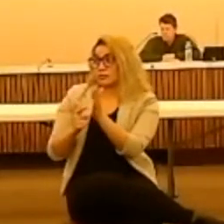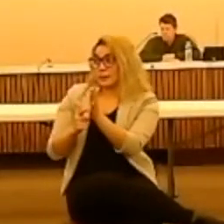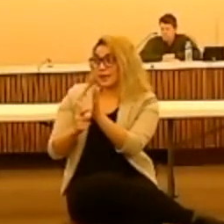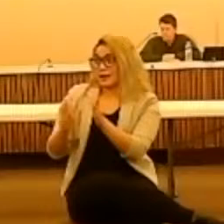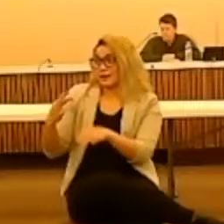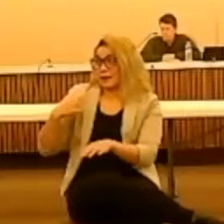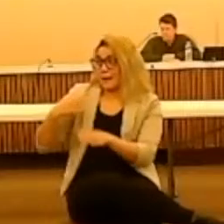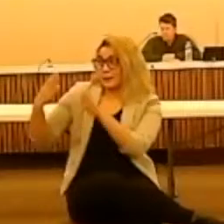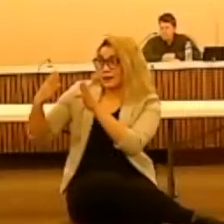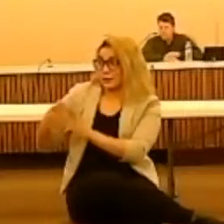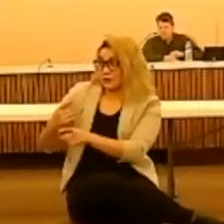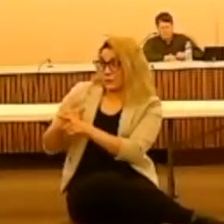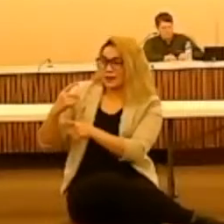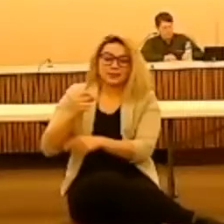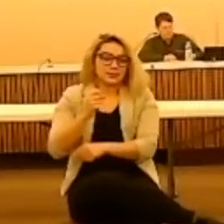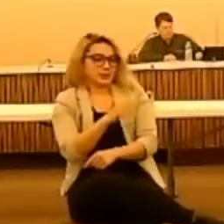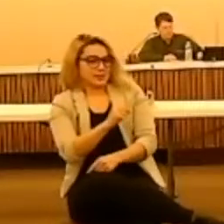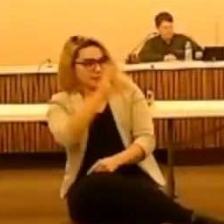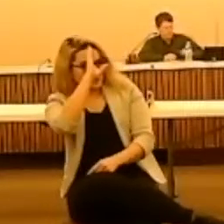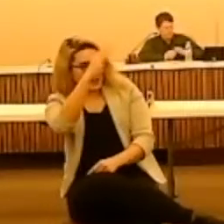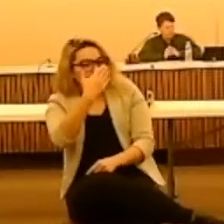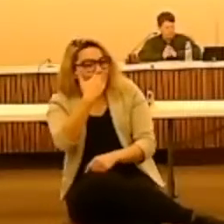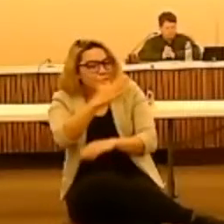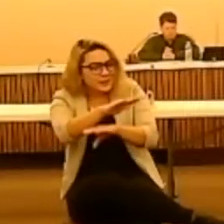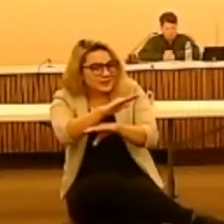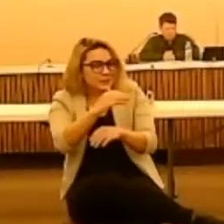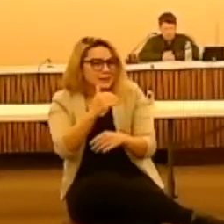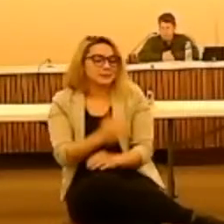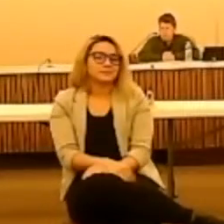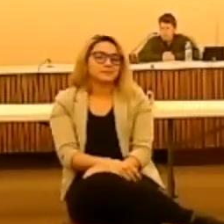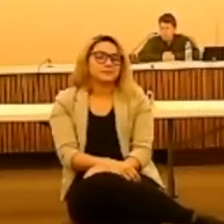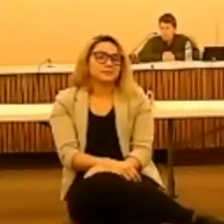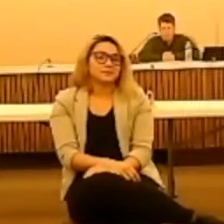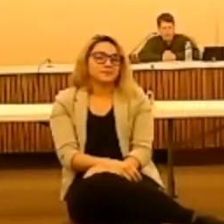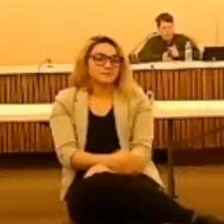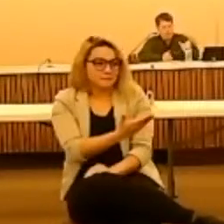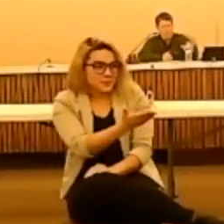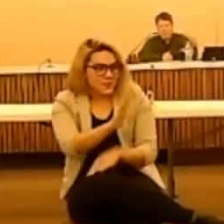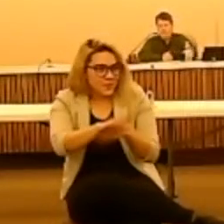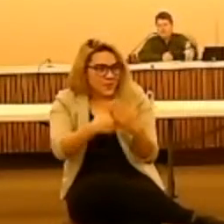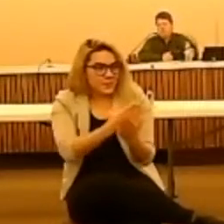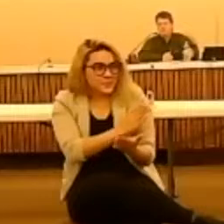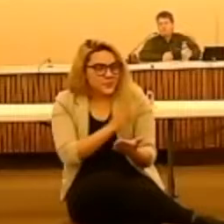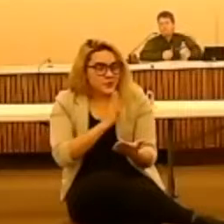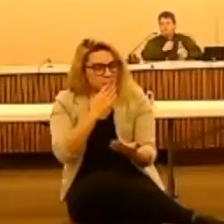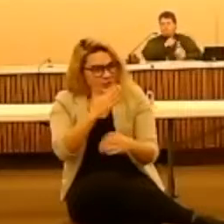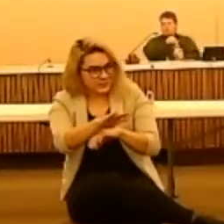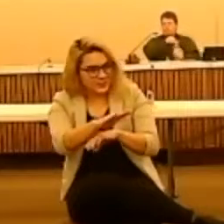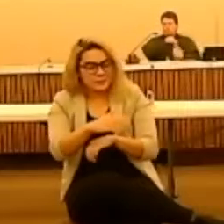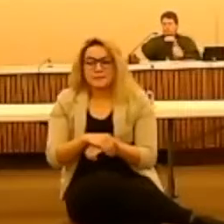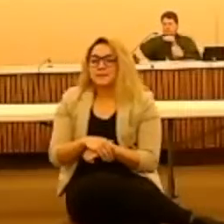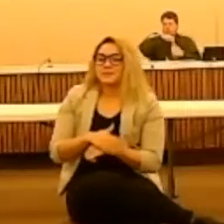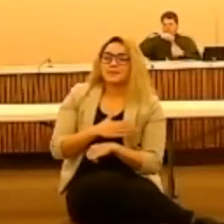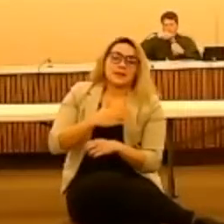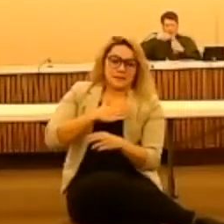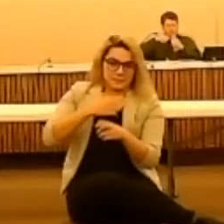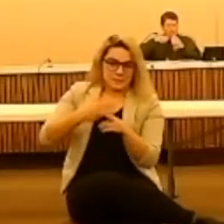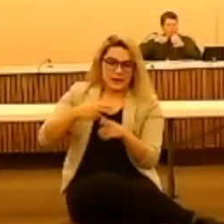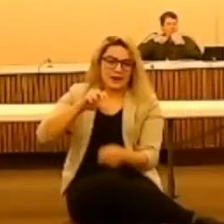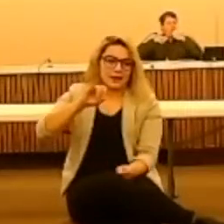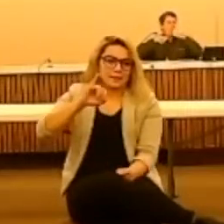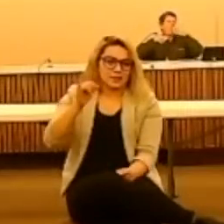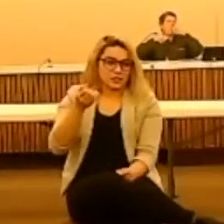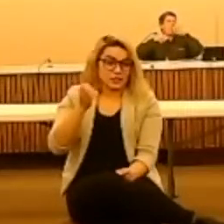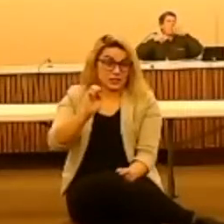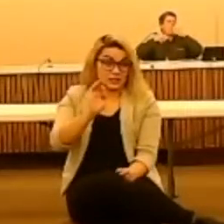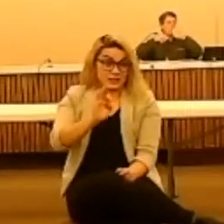Jess? Yes, excuse me. Good evening, Mr. Supervisor and members of the board. As mentioned, my name is Jess Sudol from